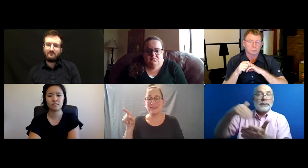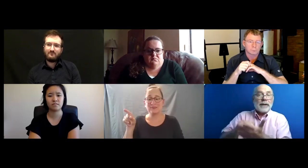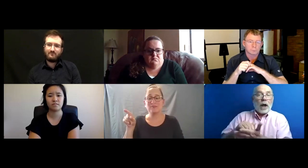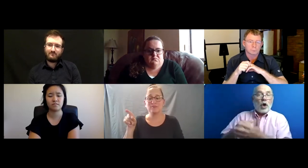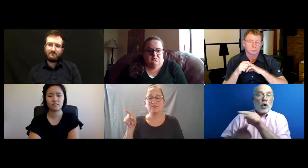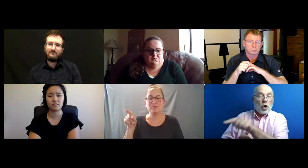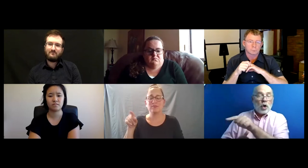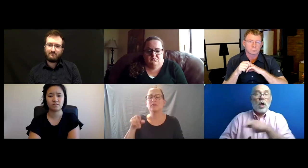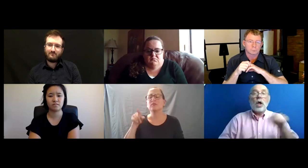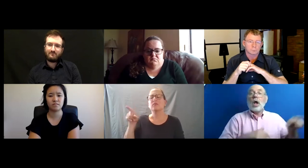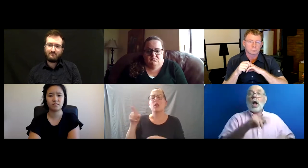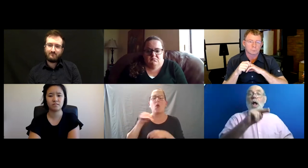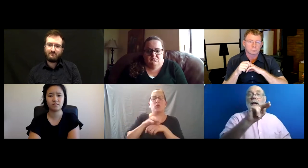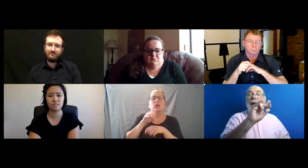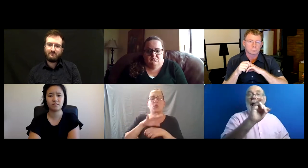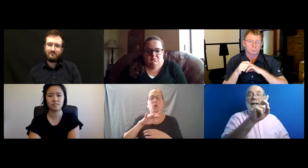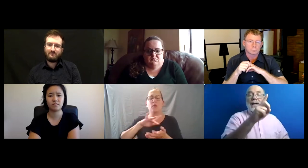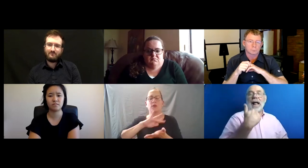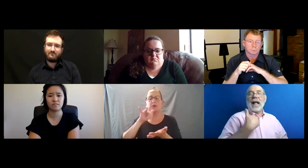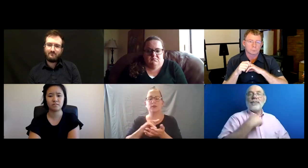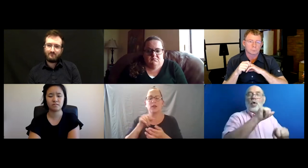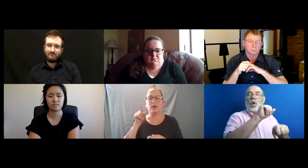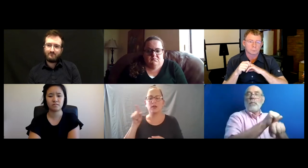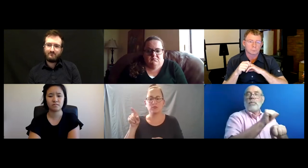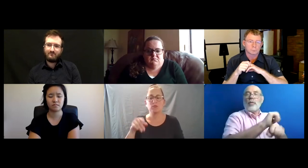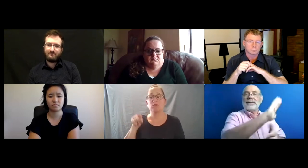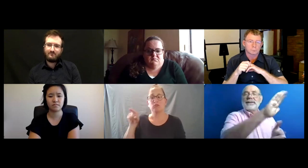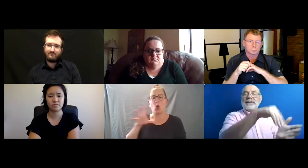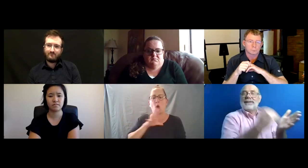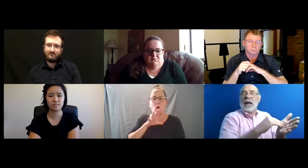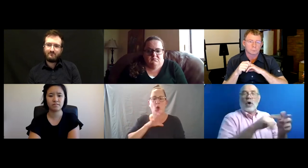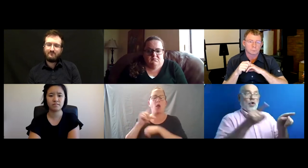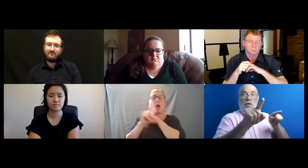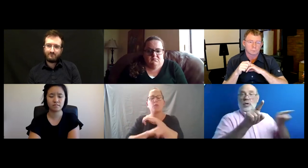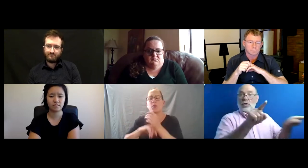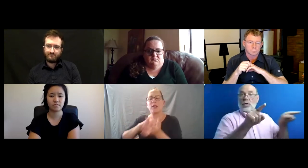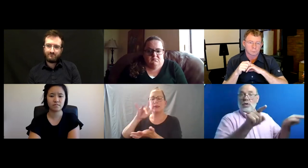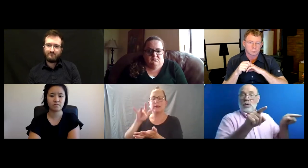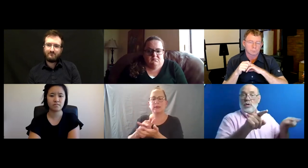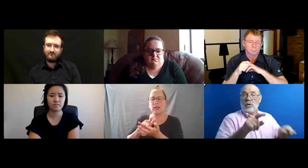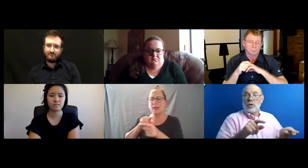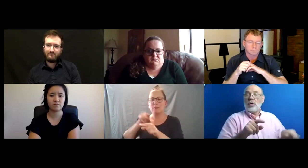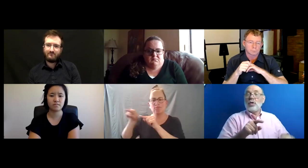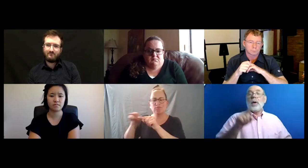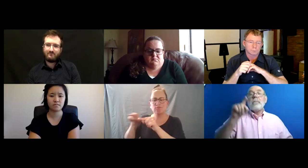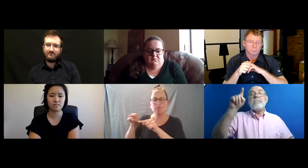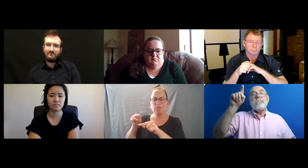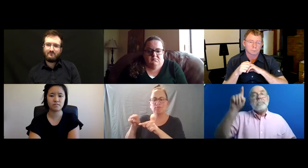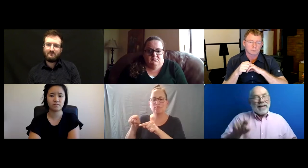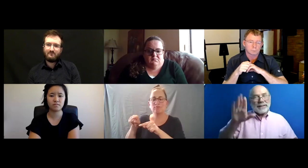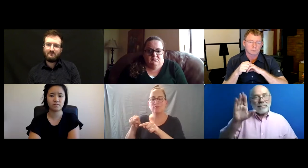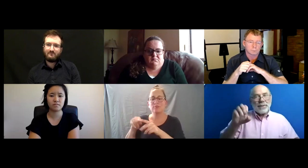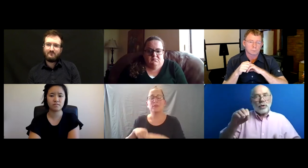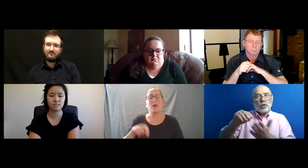Gallaudet University had a career center, and NTID has an employment center.